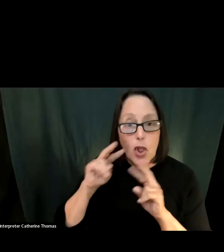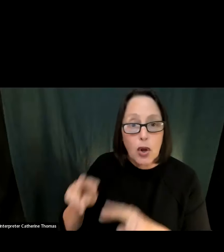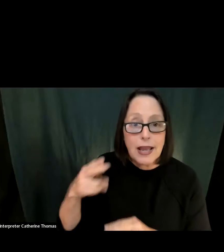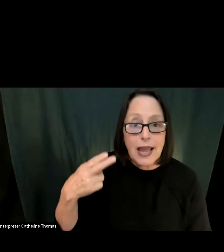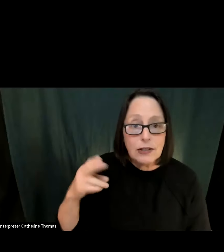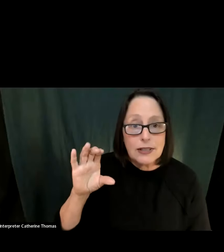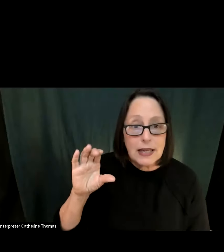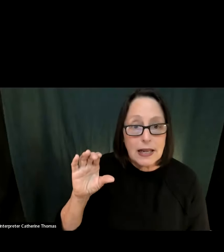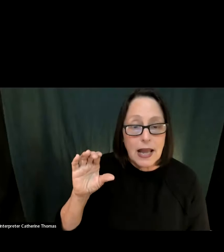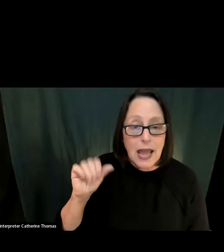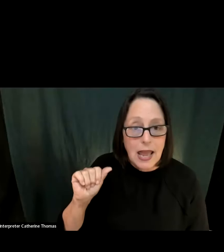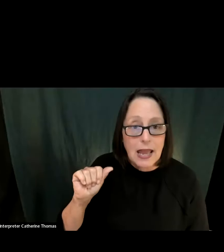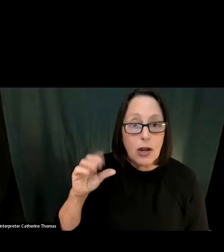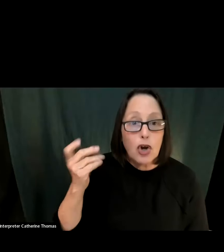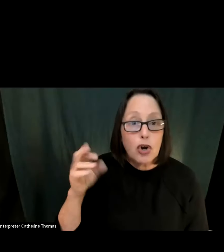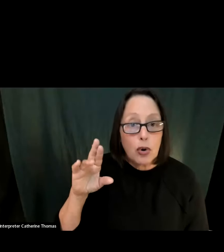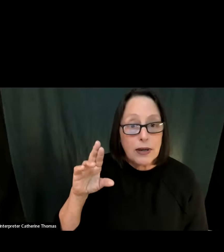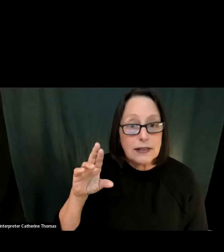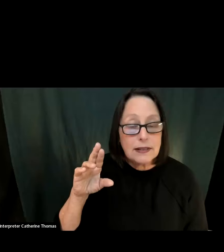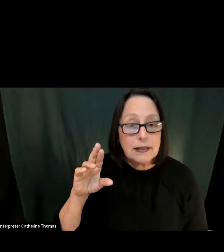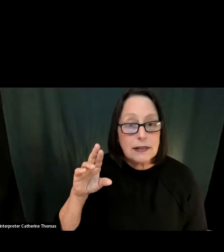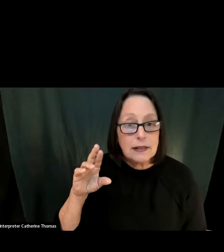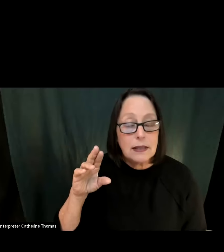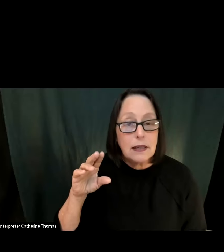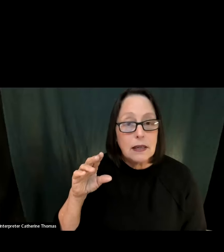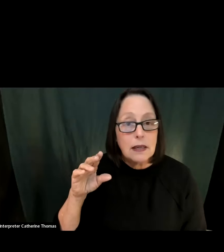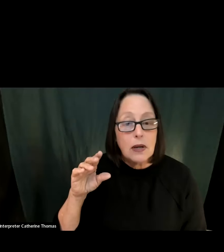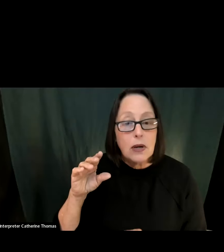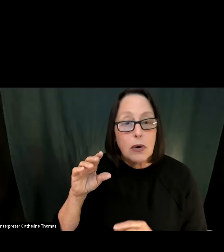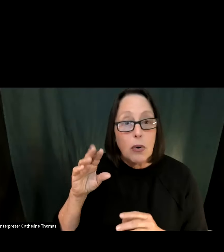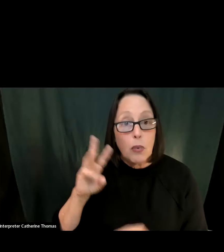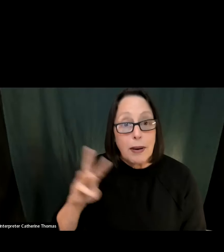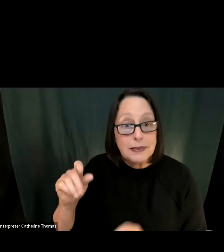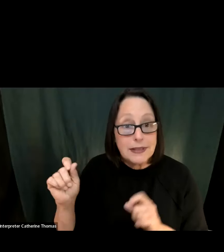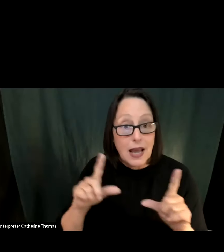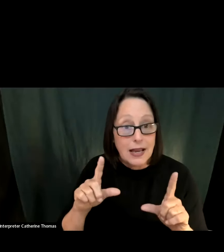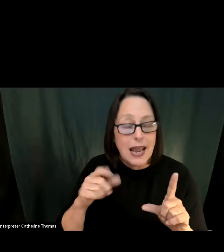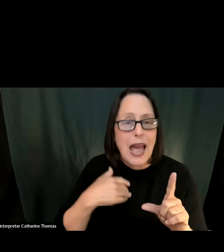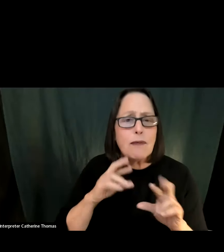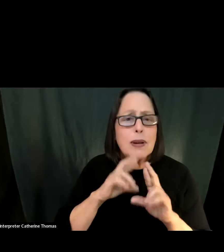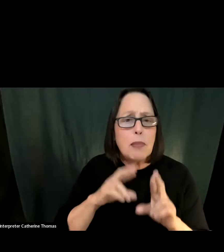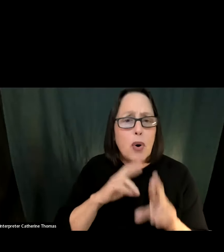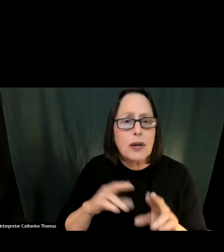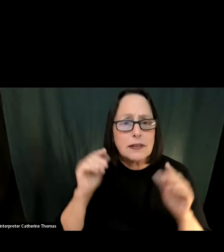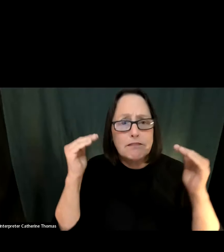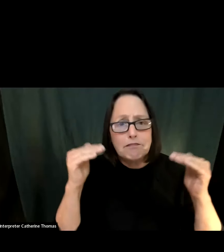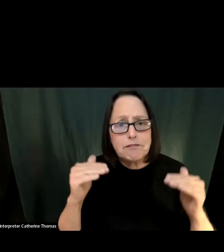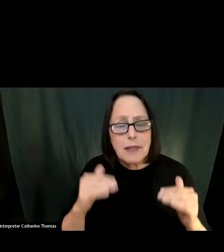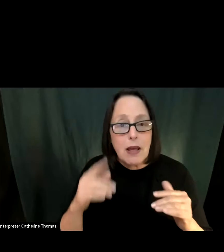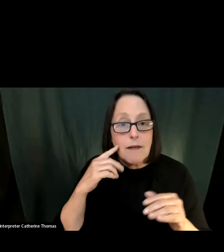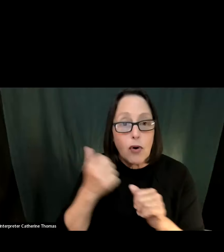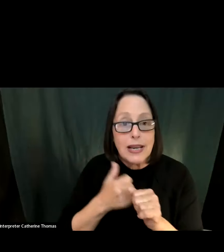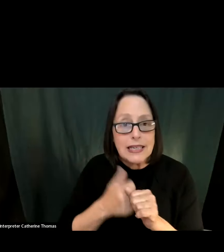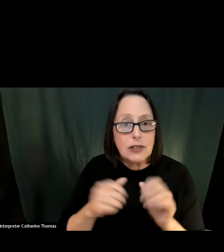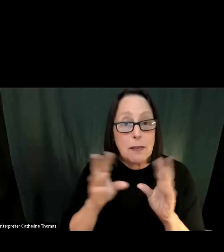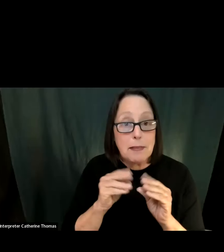CRIS website, information for CRIS, and there are reports next to each of the meeting